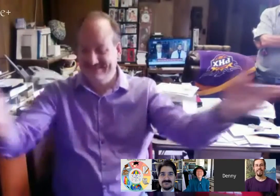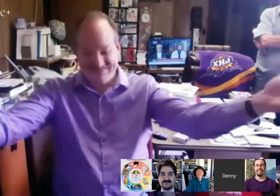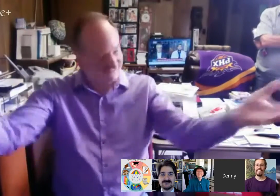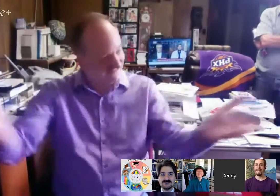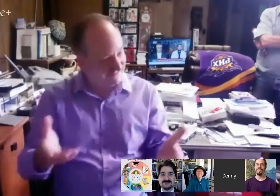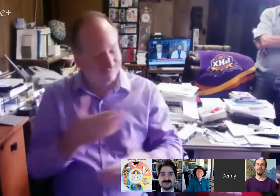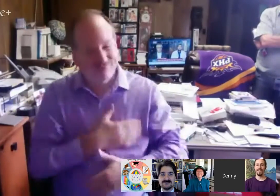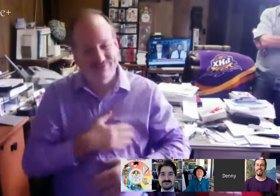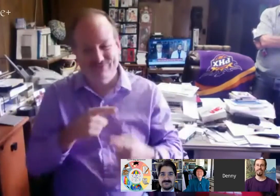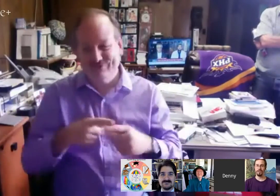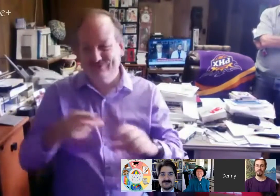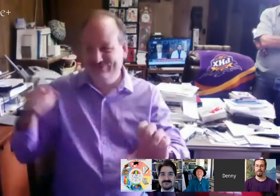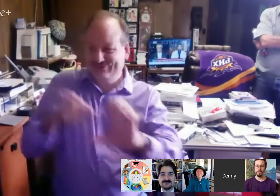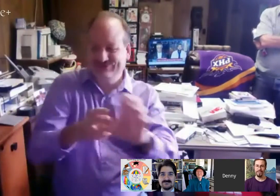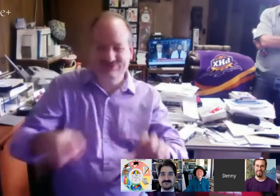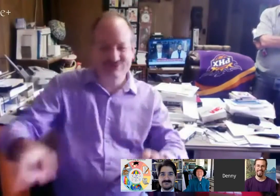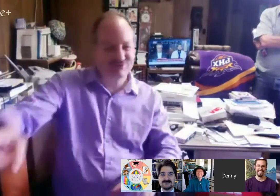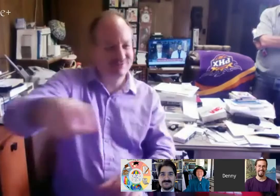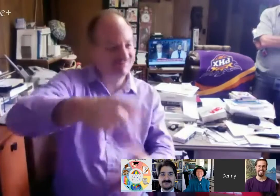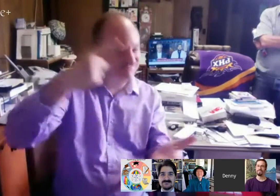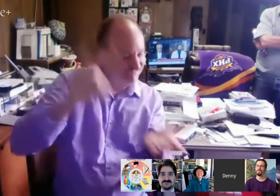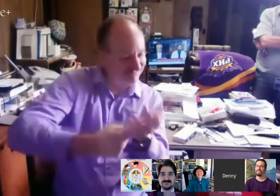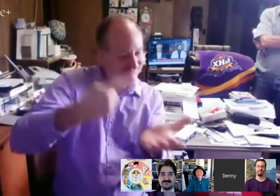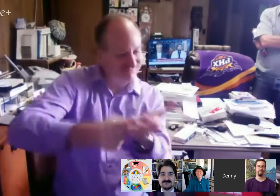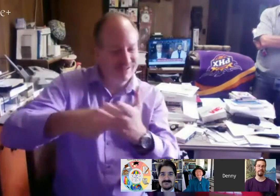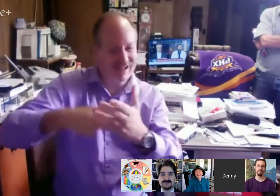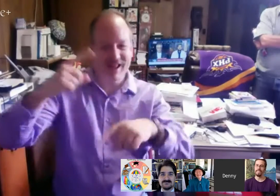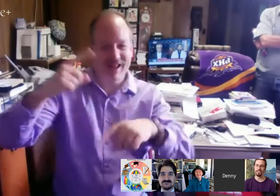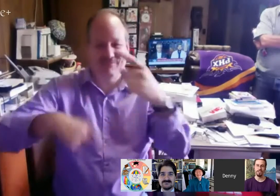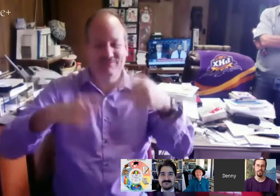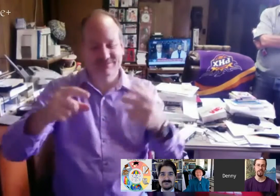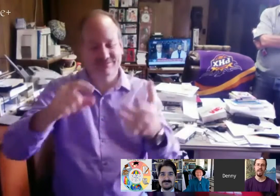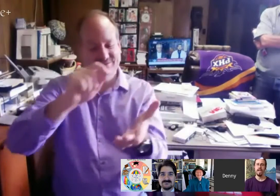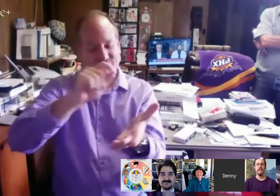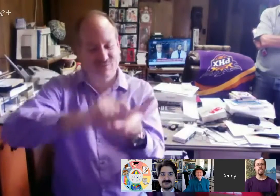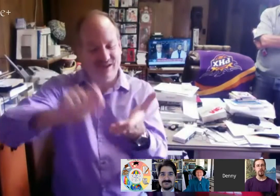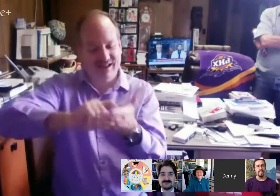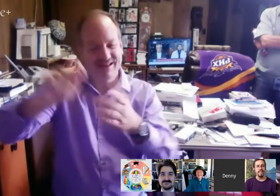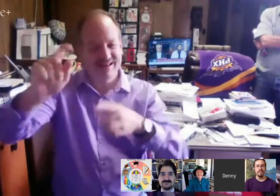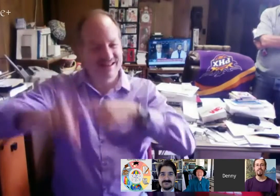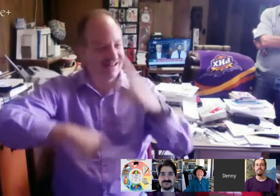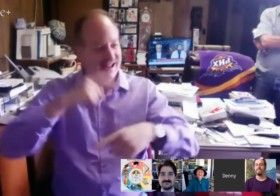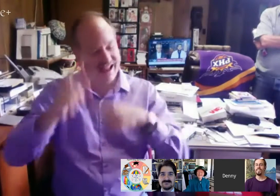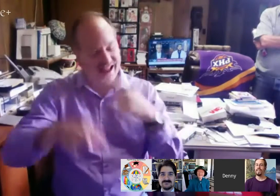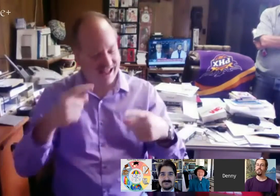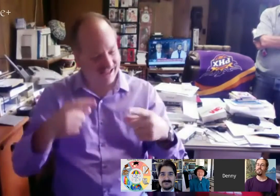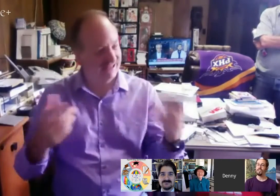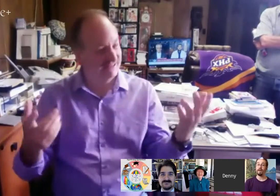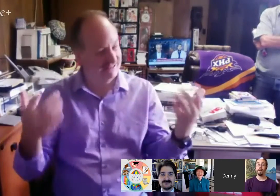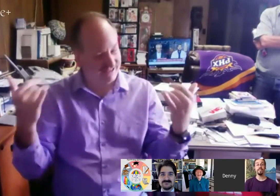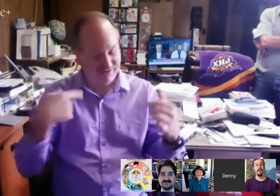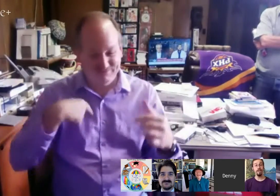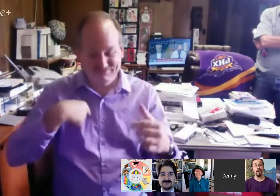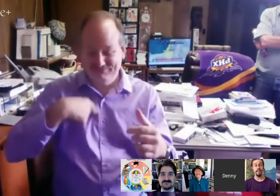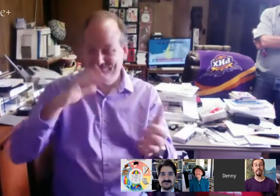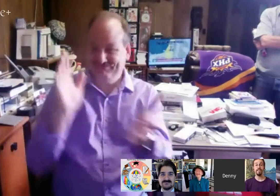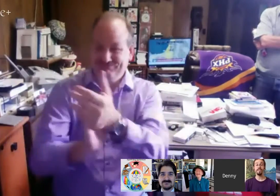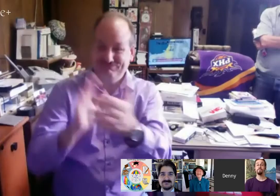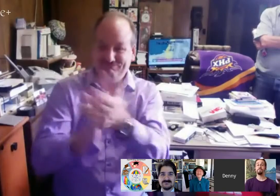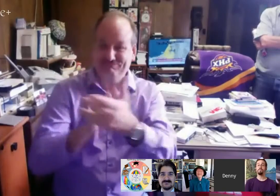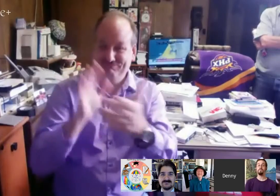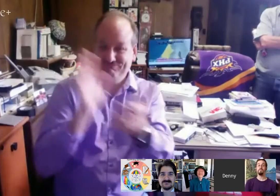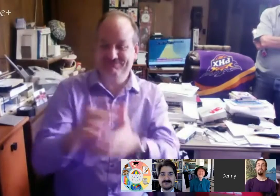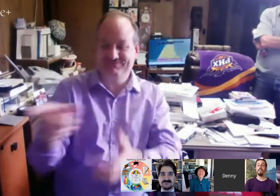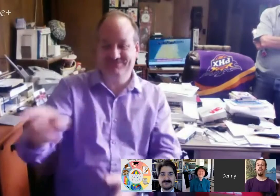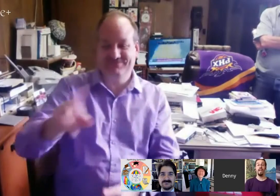Hello, international people. It's really been a pleasure to join in your discussion about sign writing.